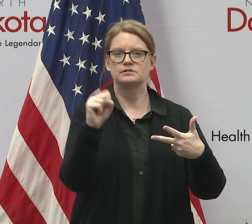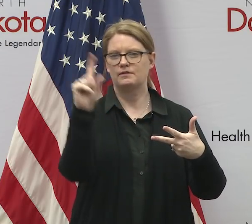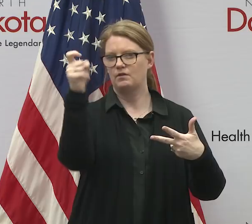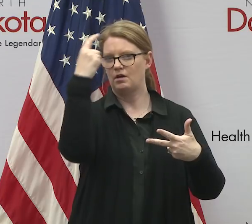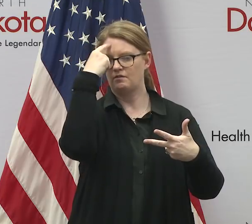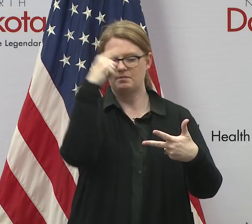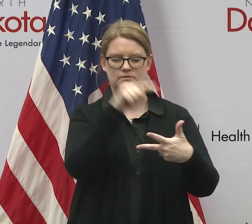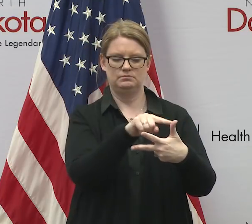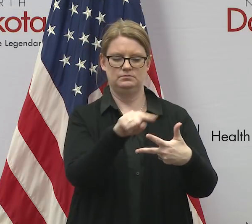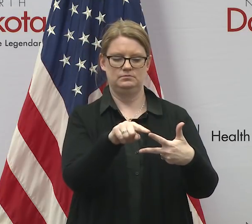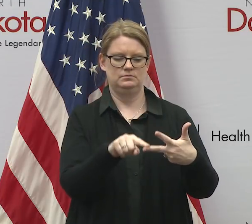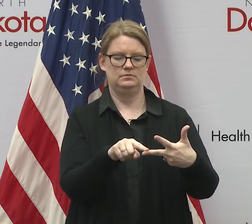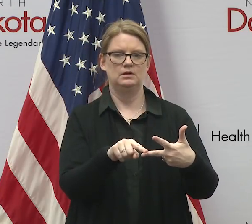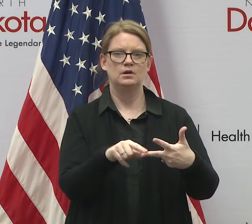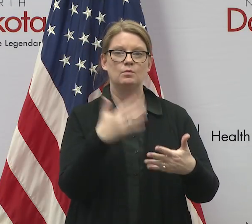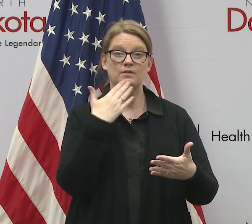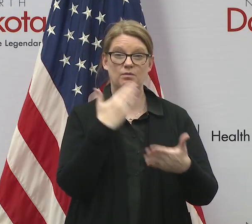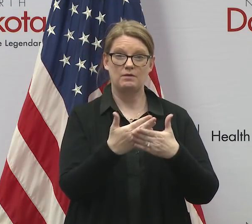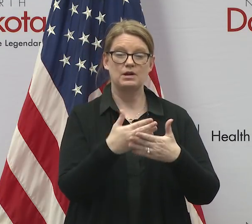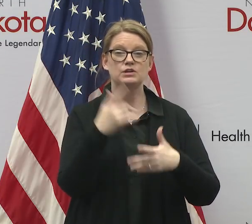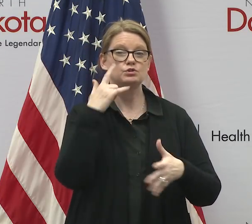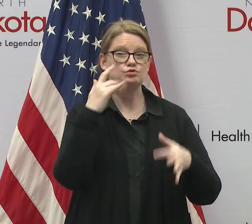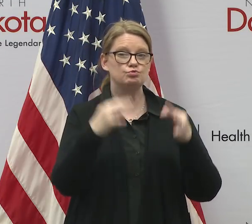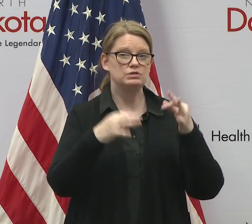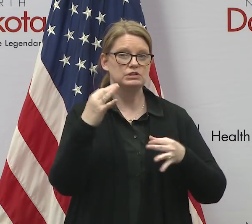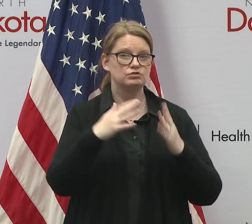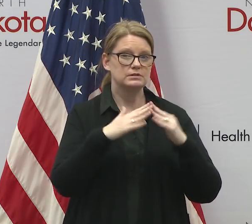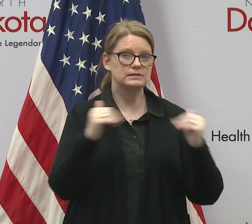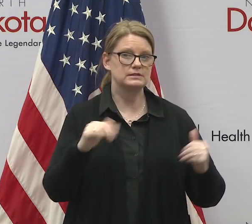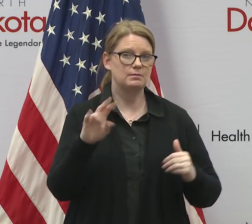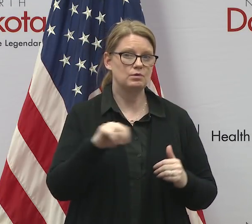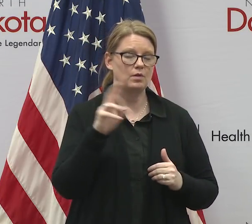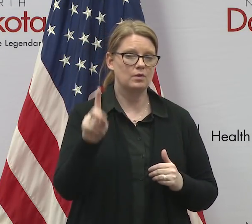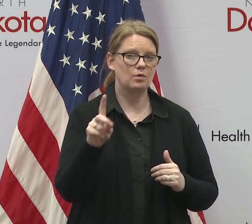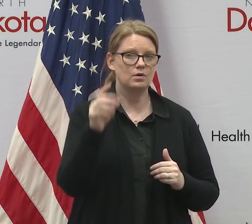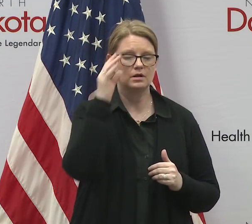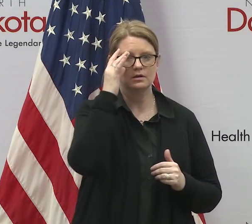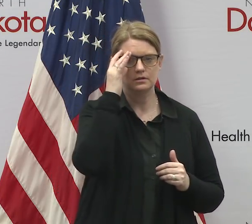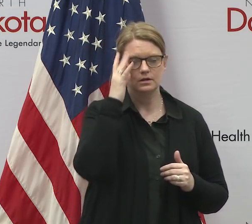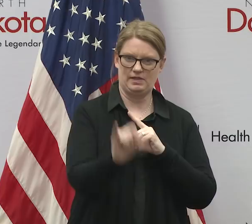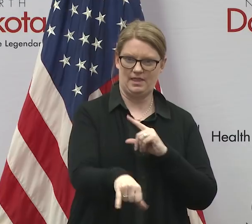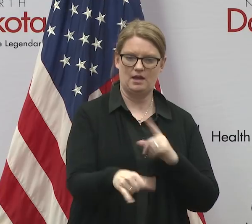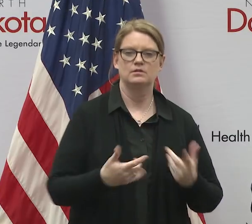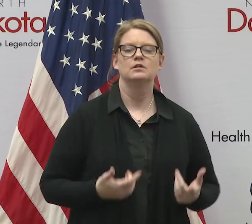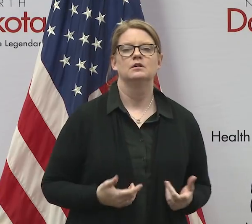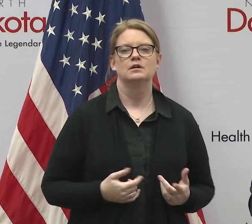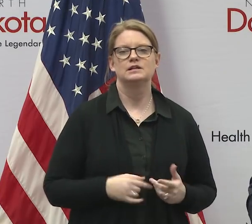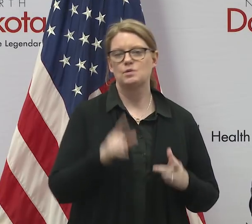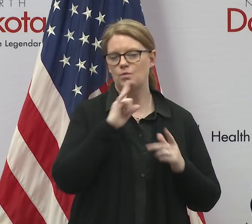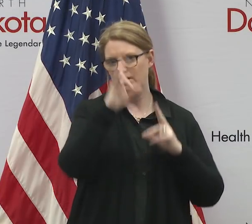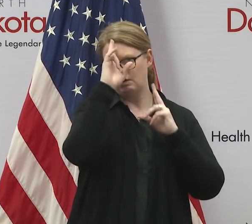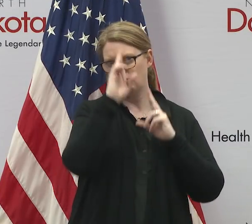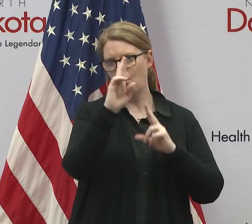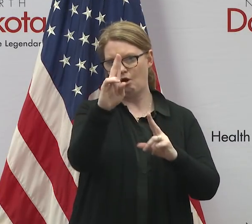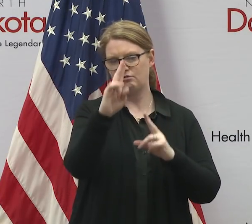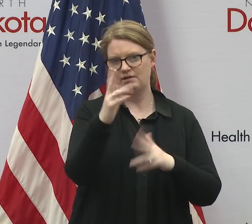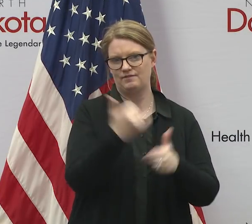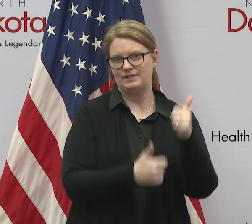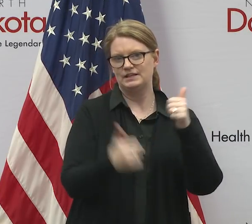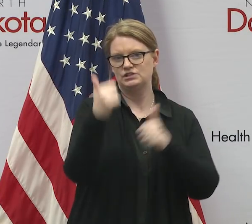hospitalized. None of those previously hospitalized have been released, so we're now up to 4 hospitalizations related to